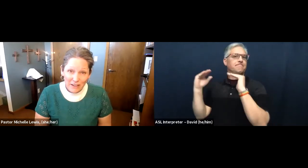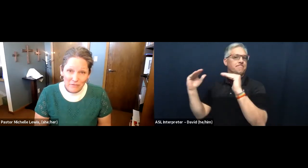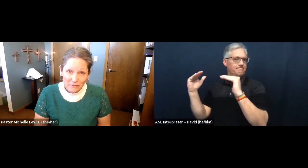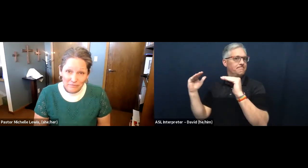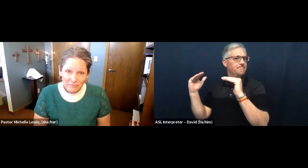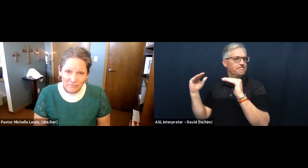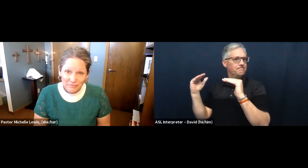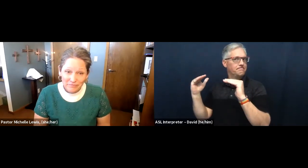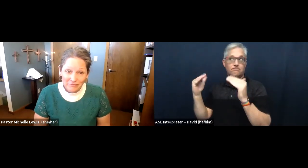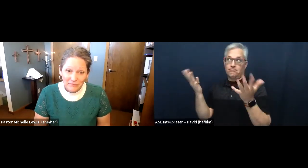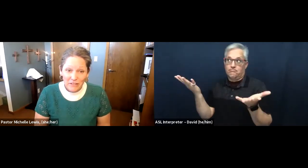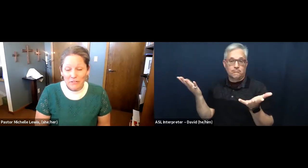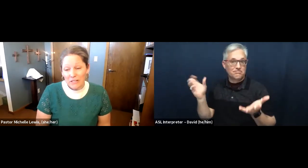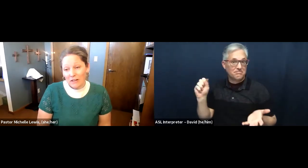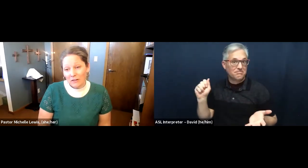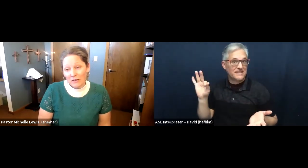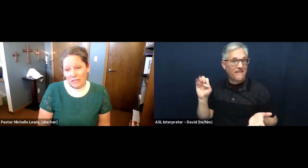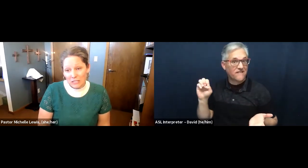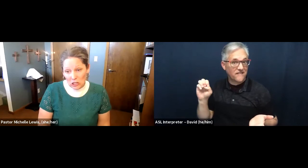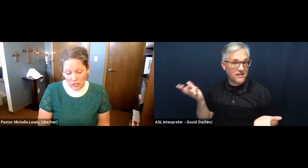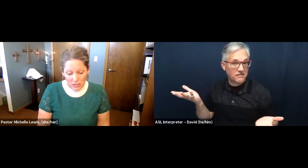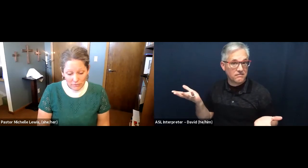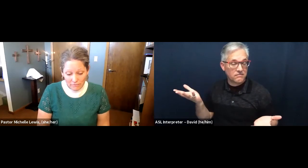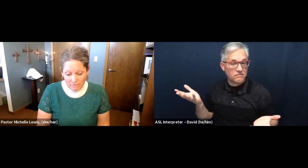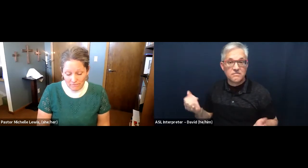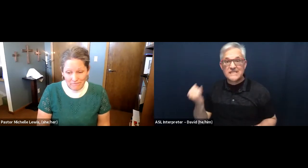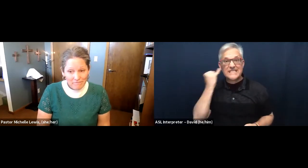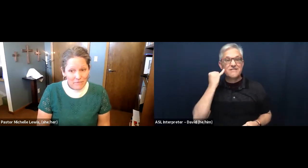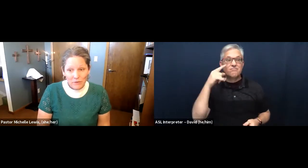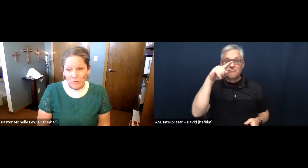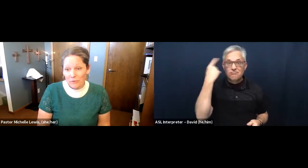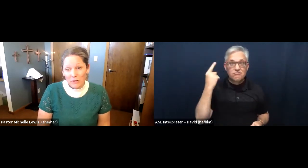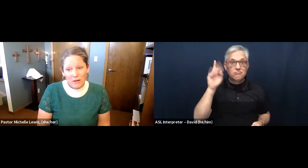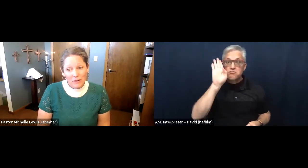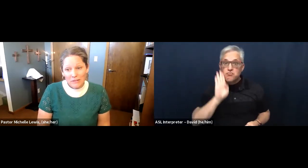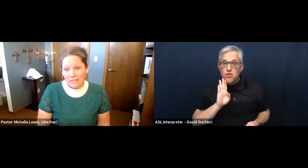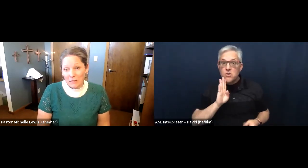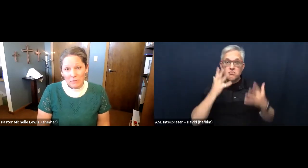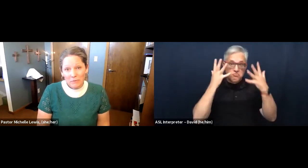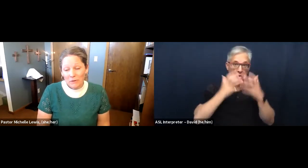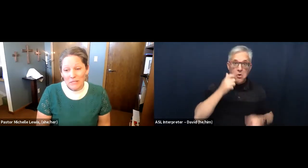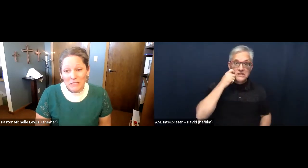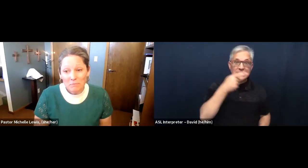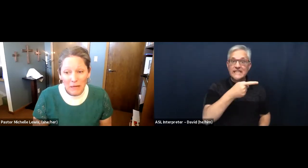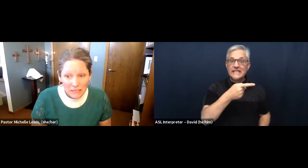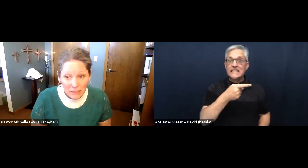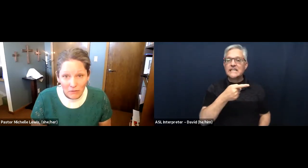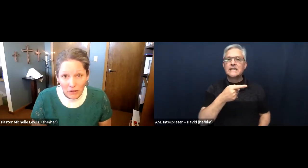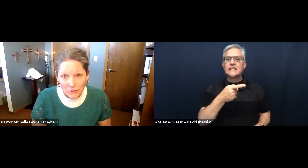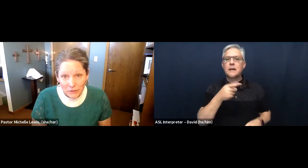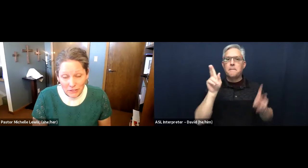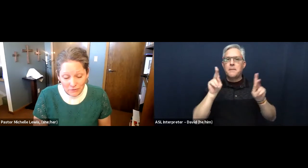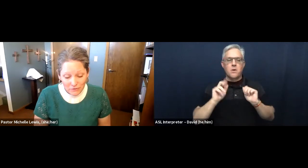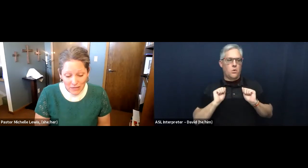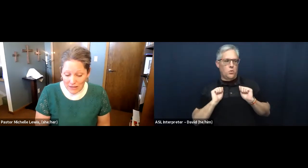fairly safe. If your skin color is darker, you are susceptible, you're suspected of